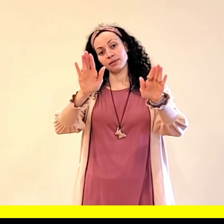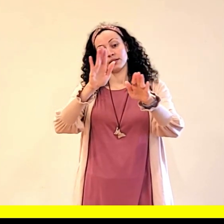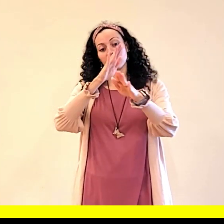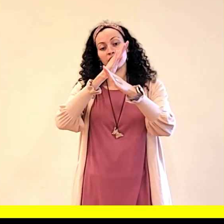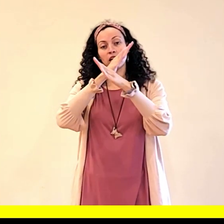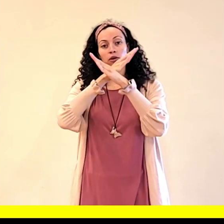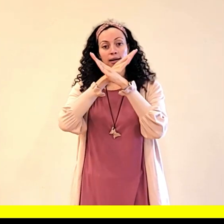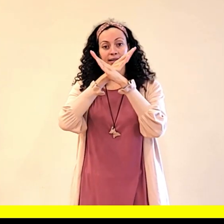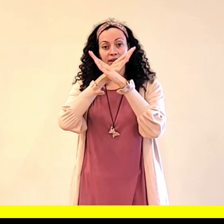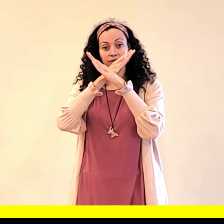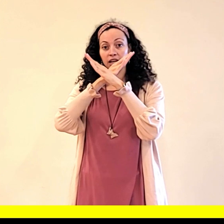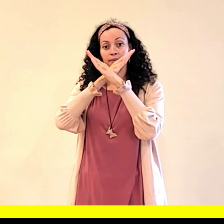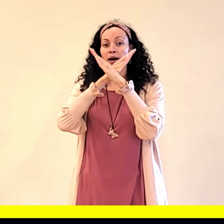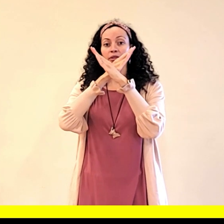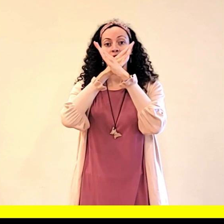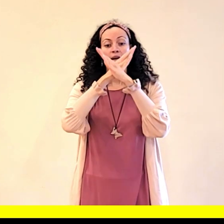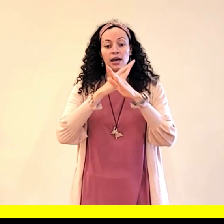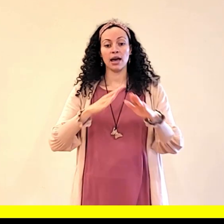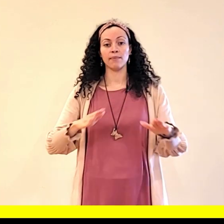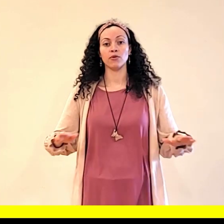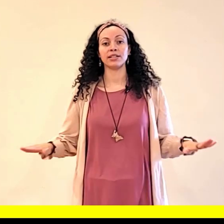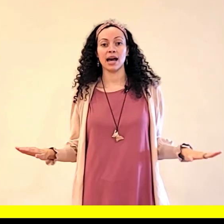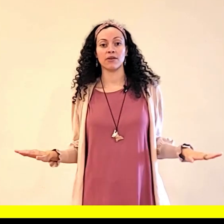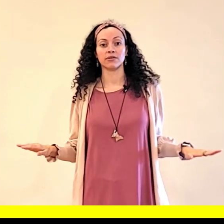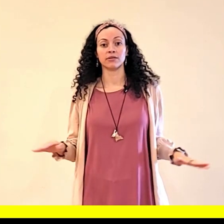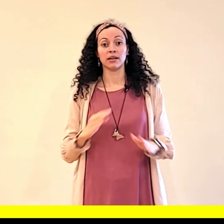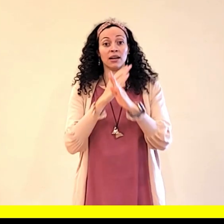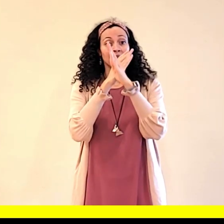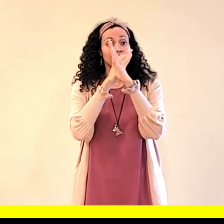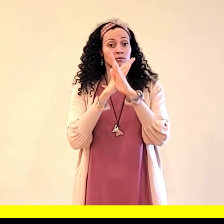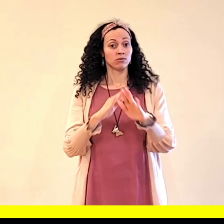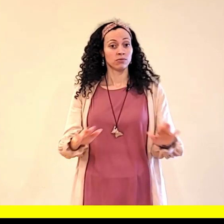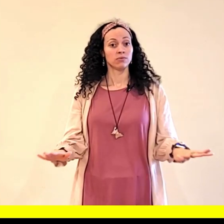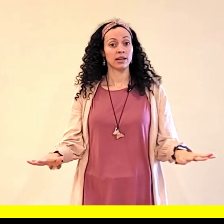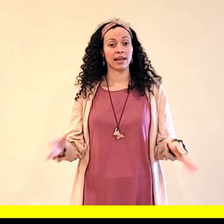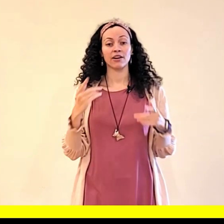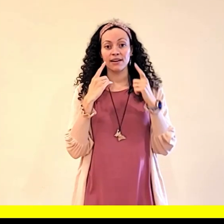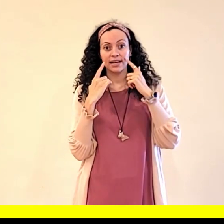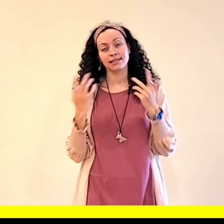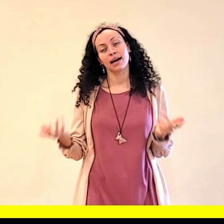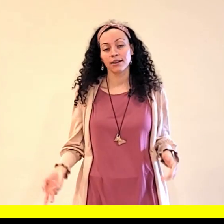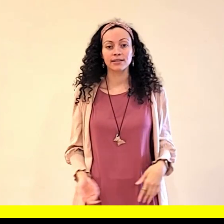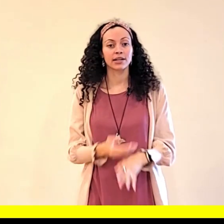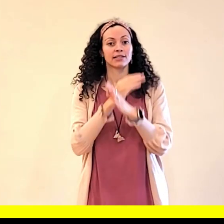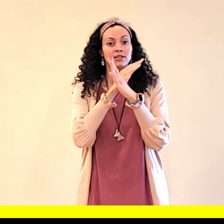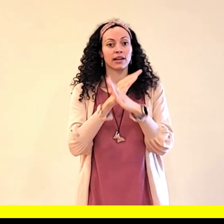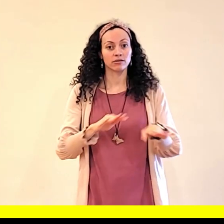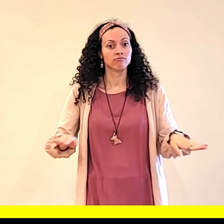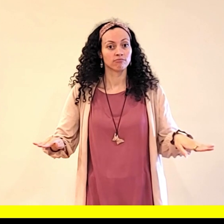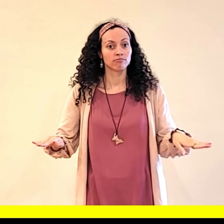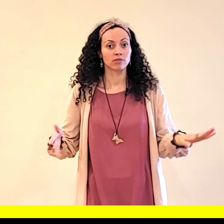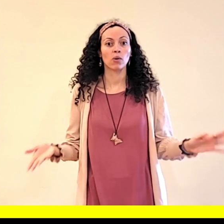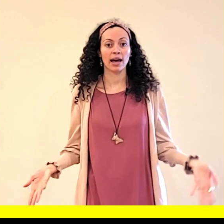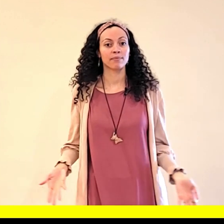hand shapes. You're going to cross it in front of your mouth and move it down. And like your face has to kind of look serious too,